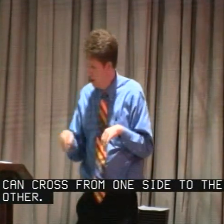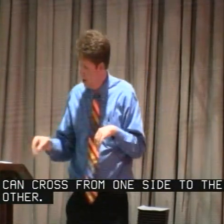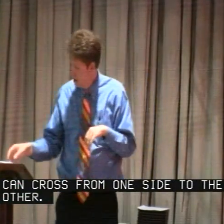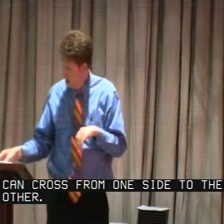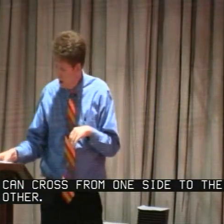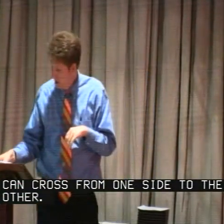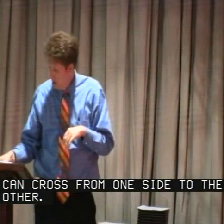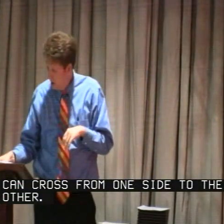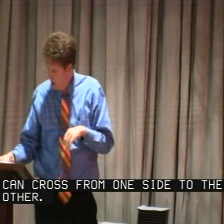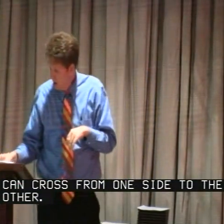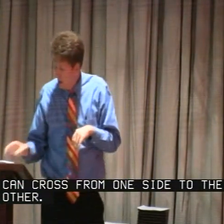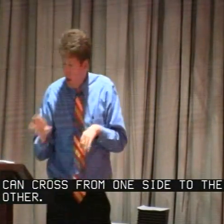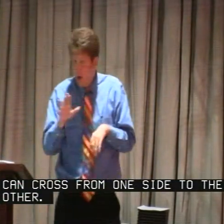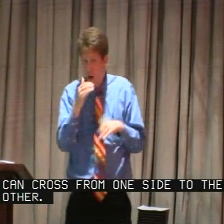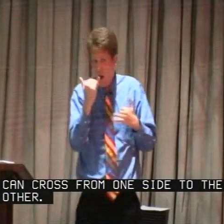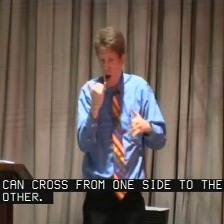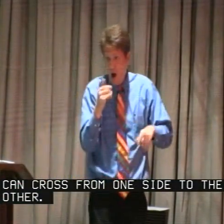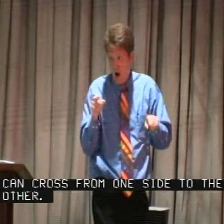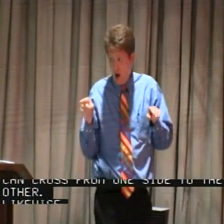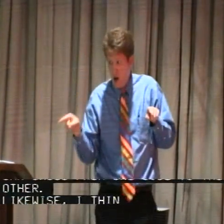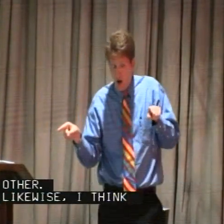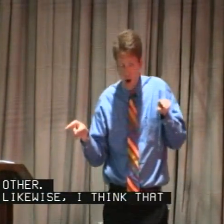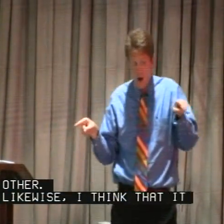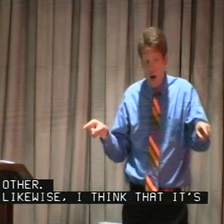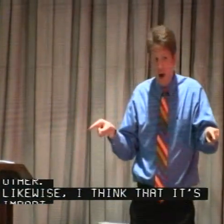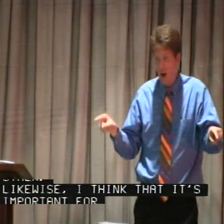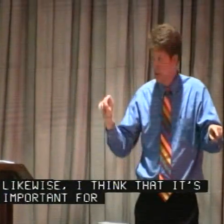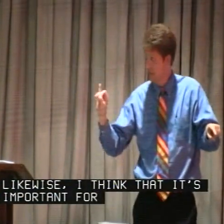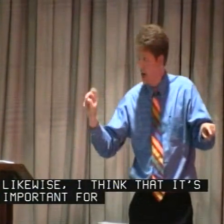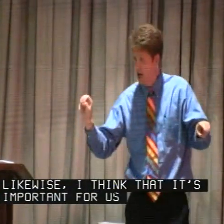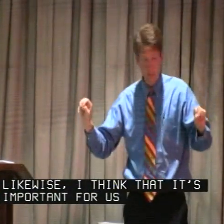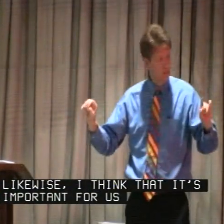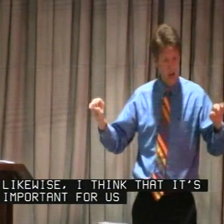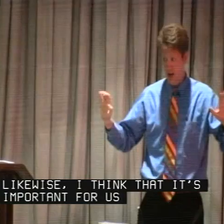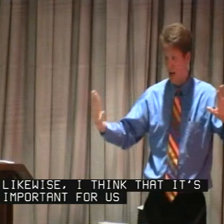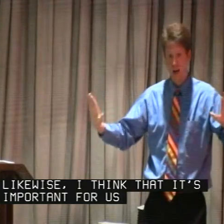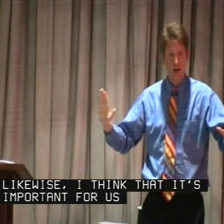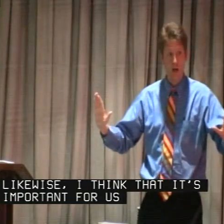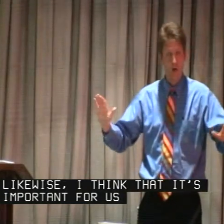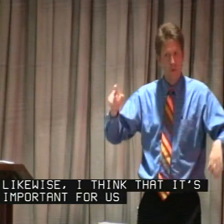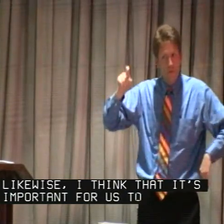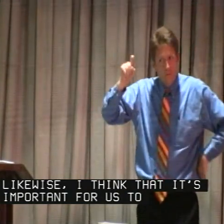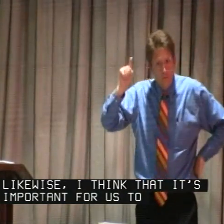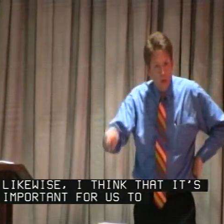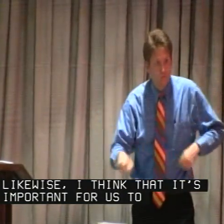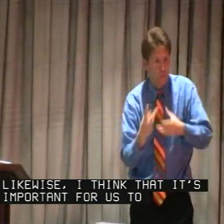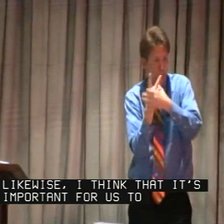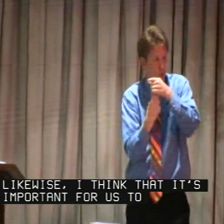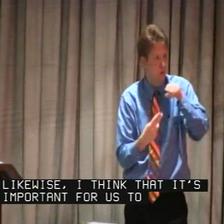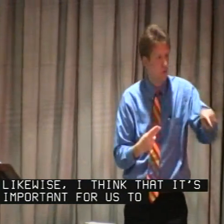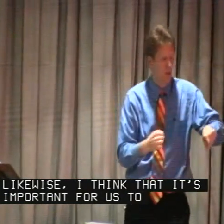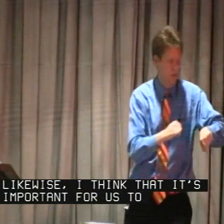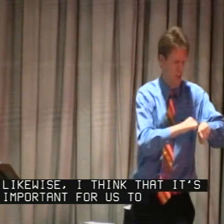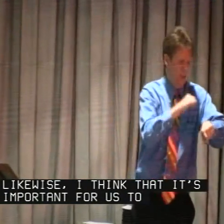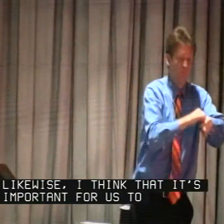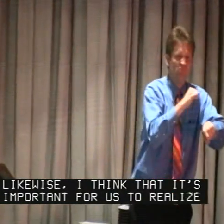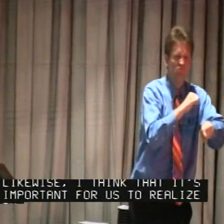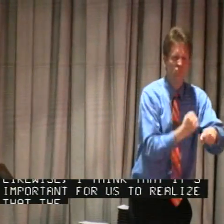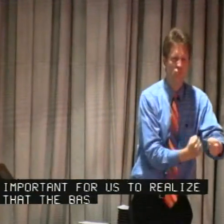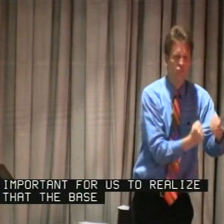Likewise, I think that it's important for us to realize that the base of these bridges